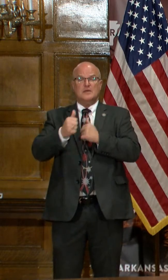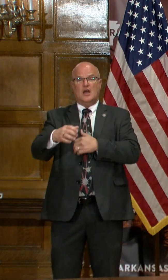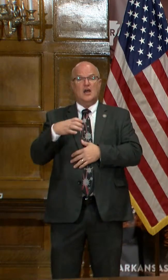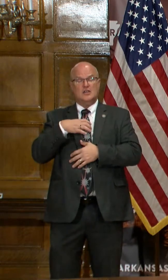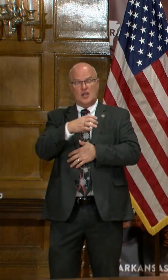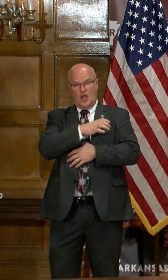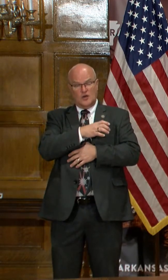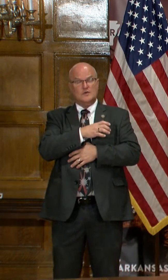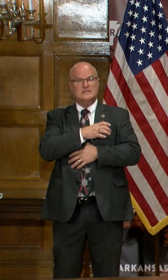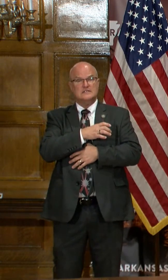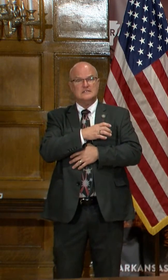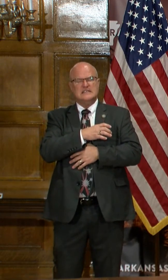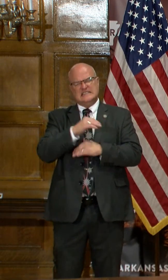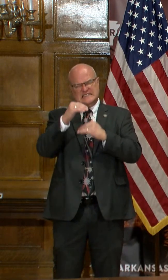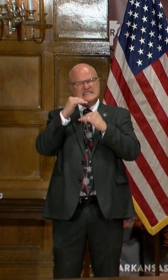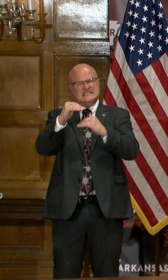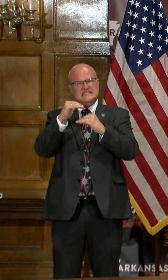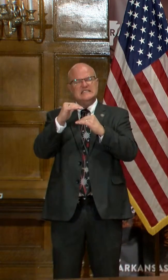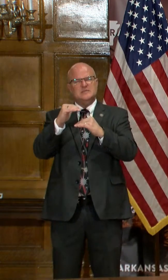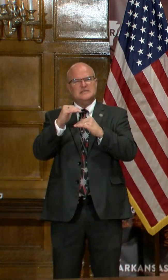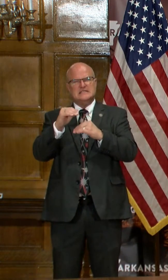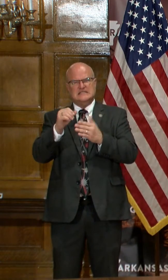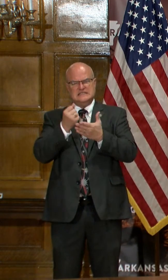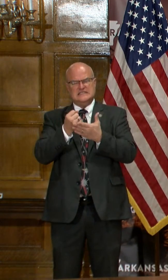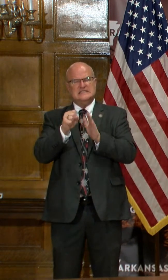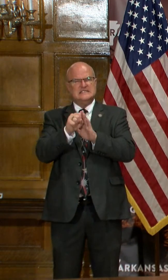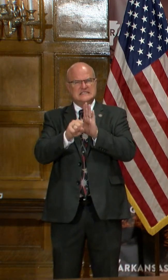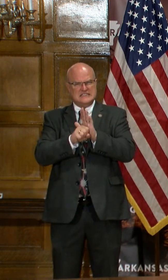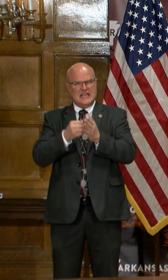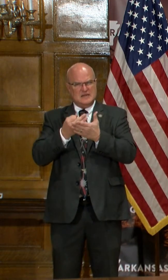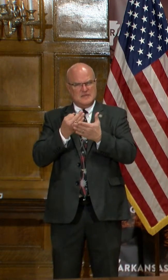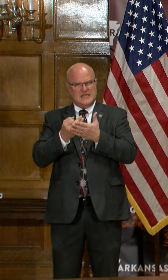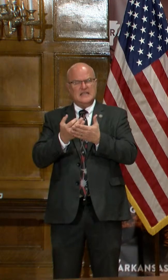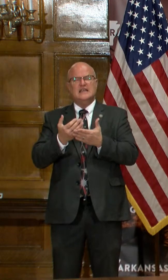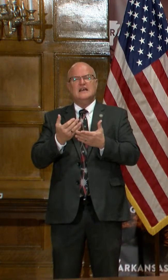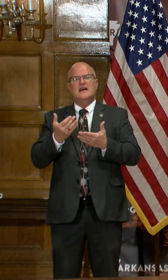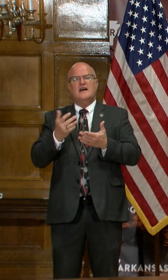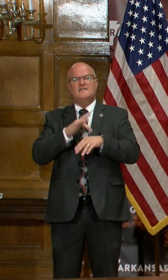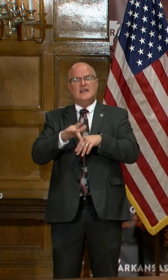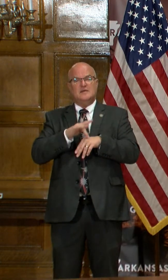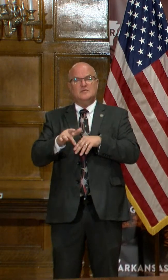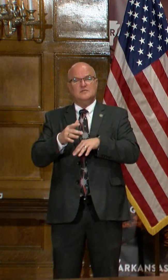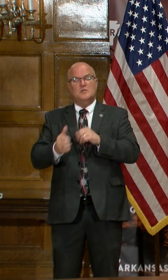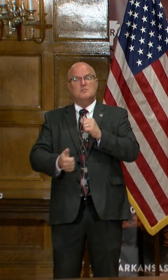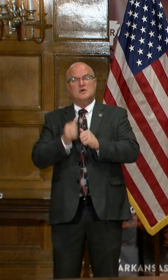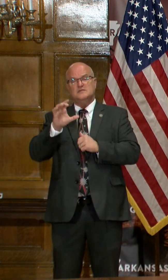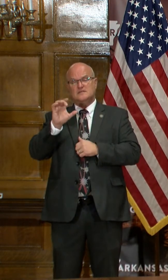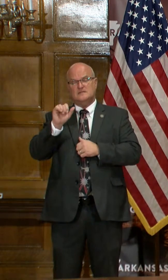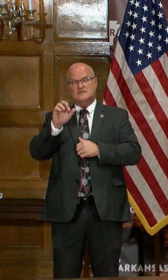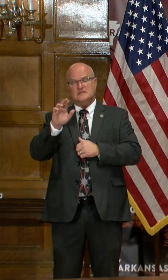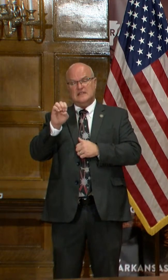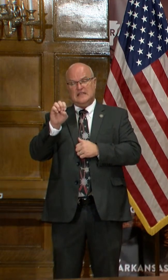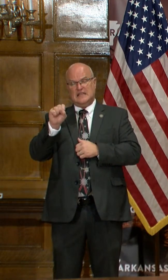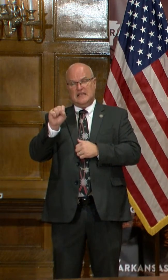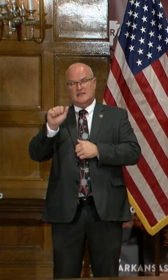Congress, there's limited state funds that are available for that. We've used up most of our CARES Act